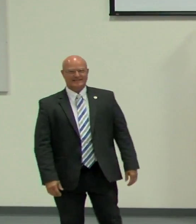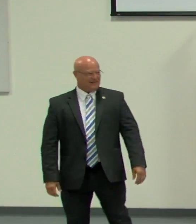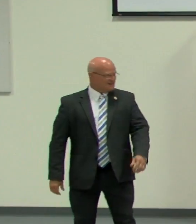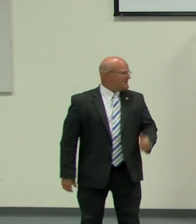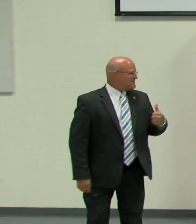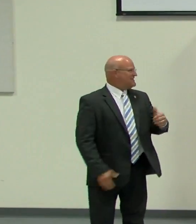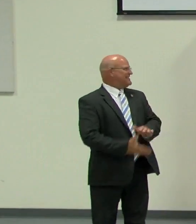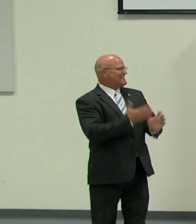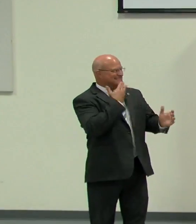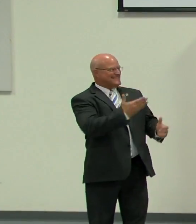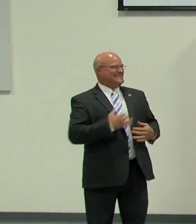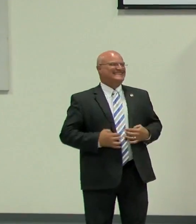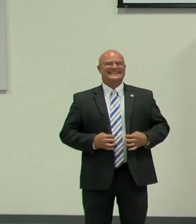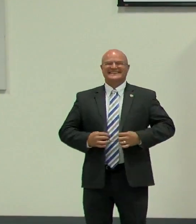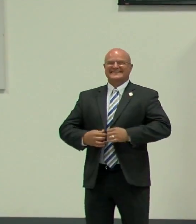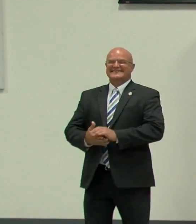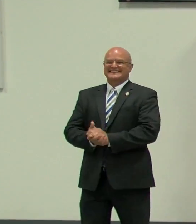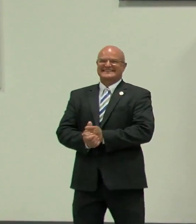How are you?